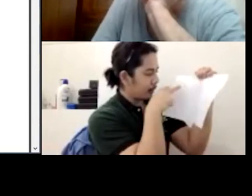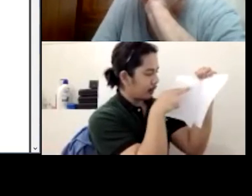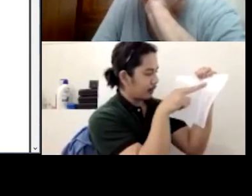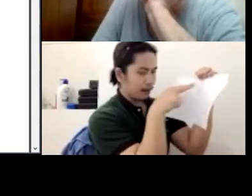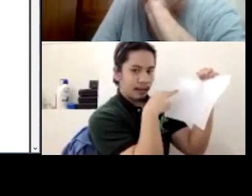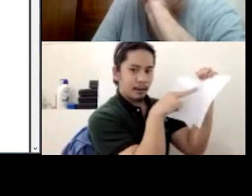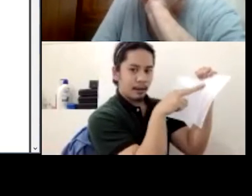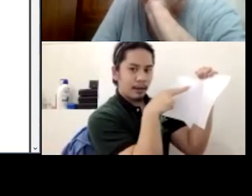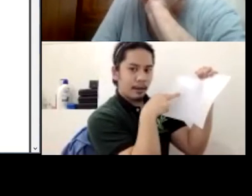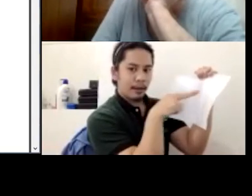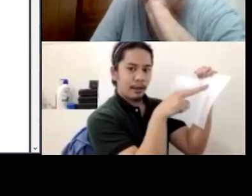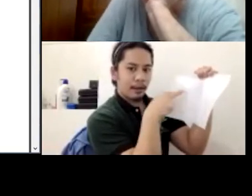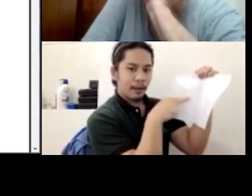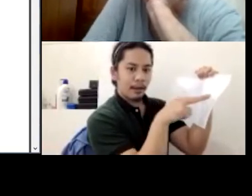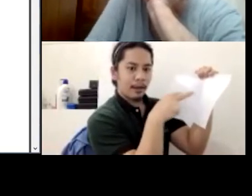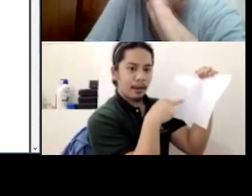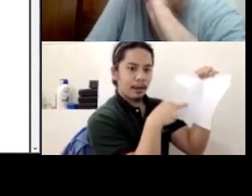that as the entire